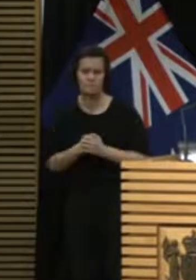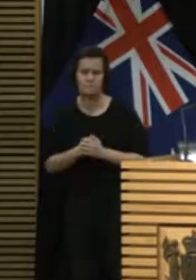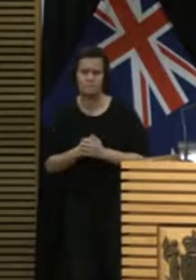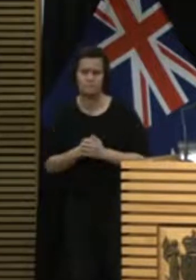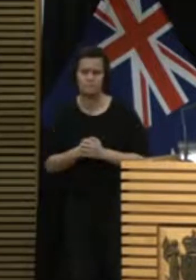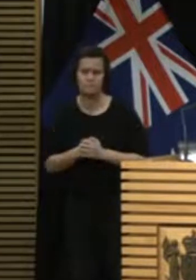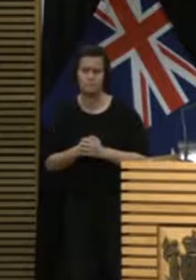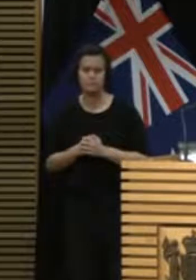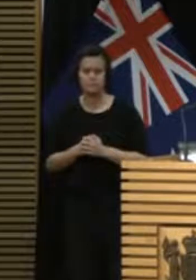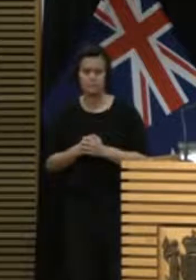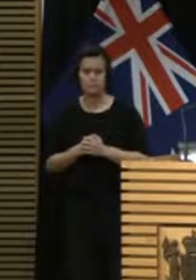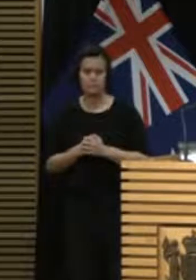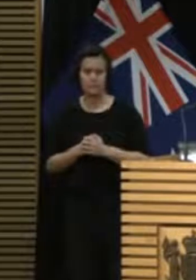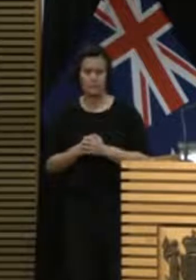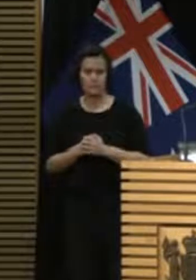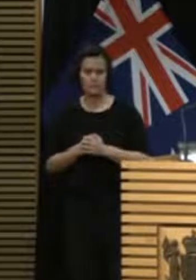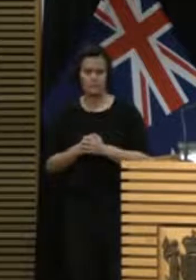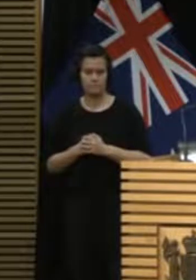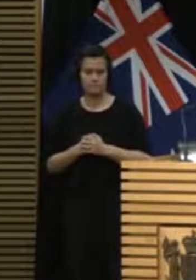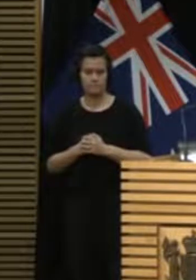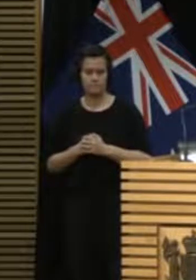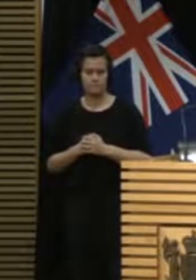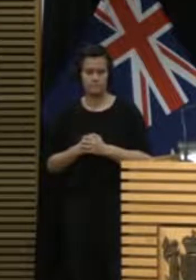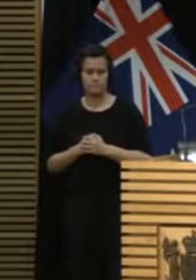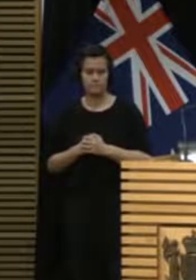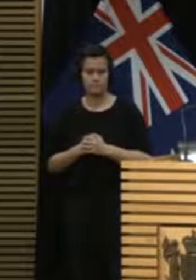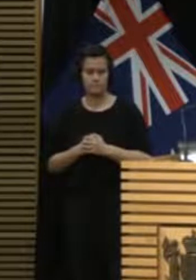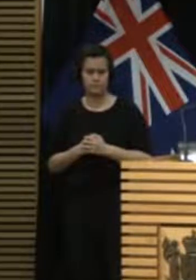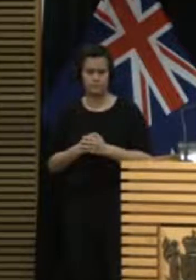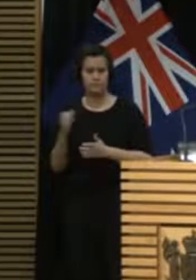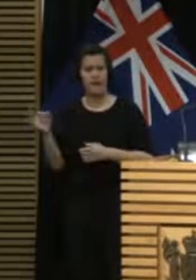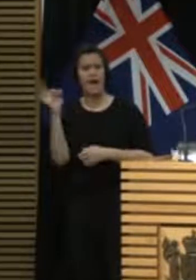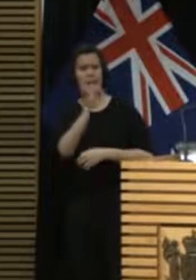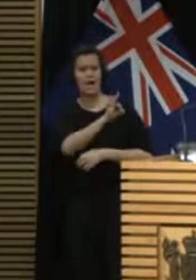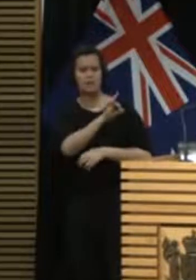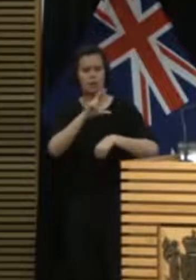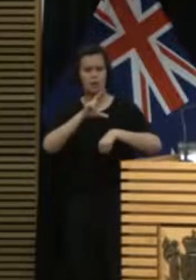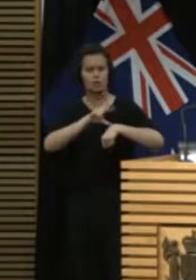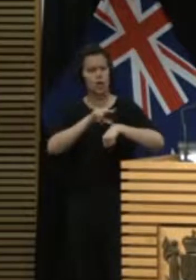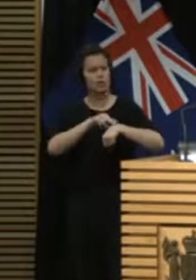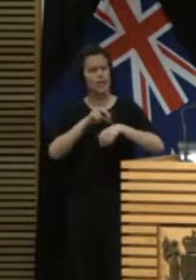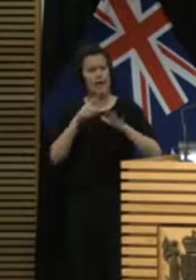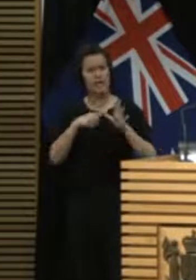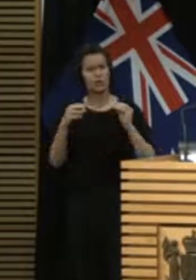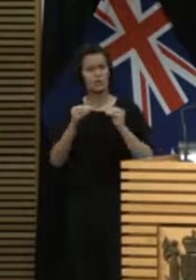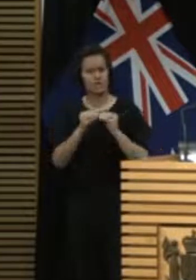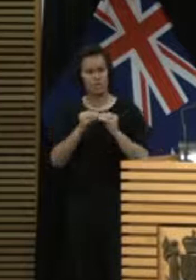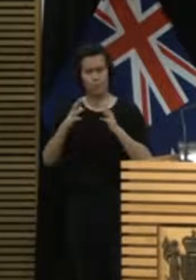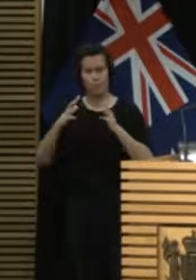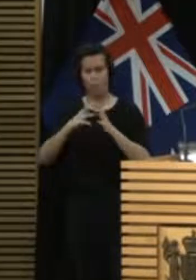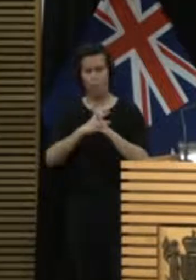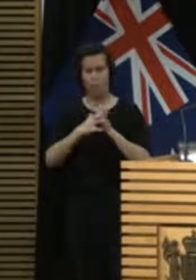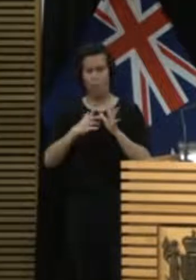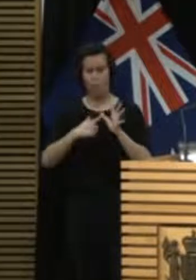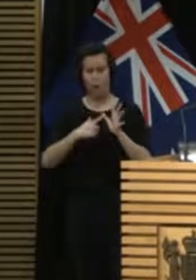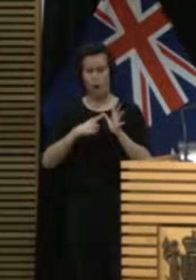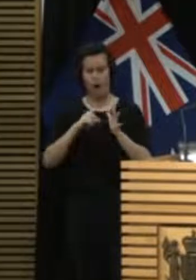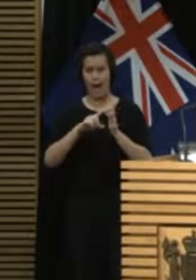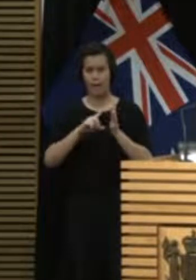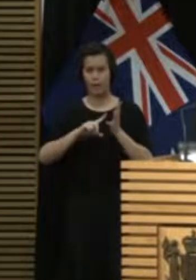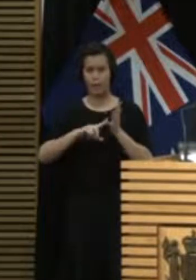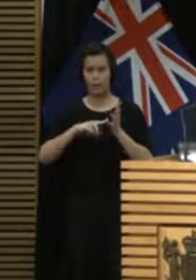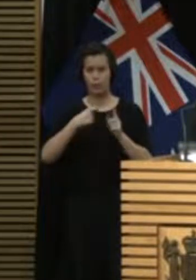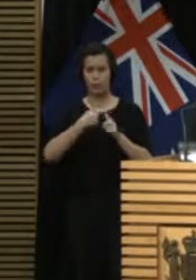question and then I'll come back because Mark hasn't been a Mark. Dr. Bloomfield, what can you tell us about the Waiuku case?